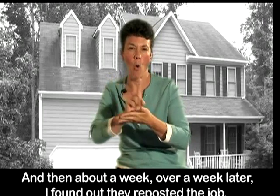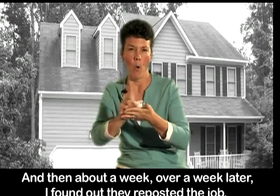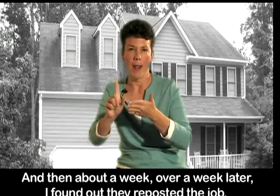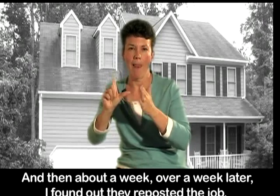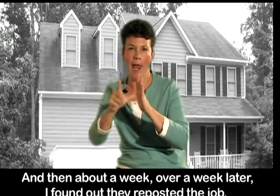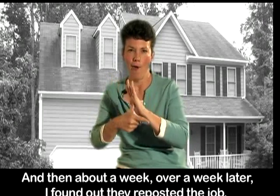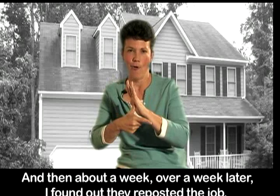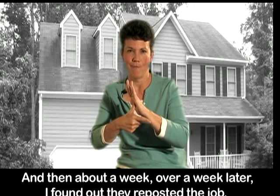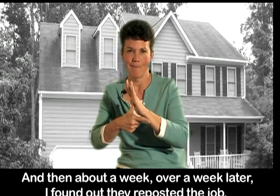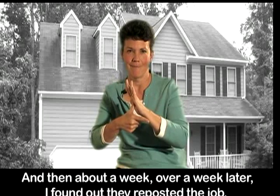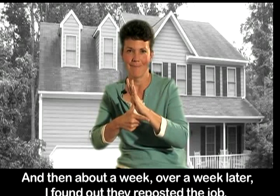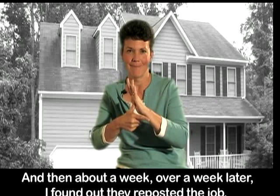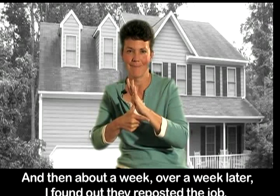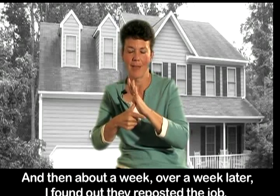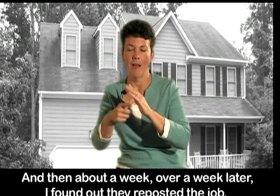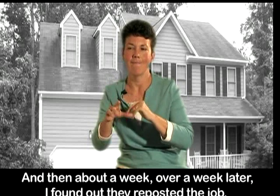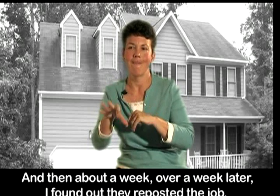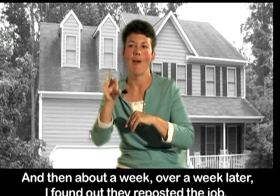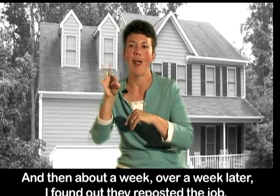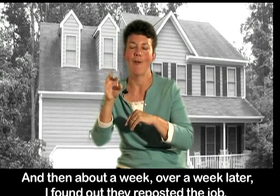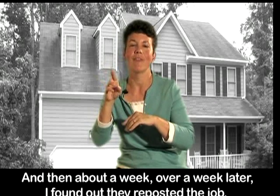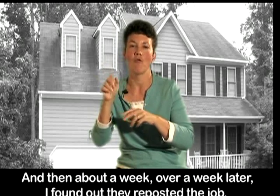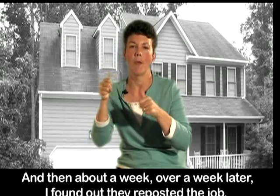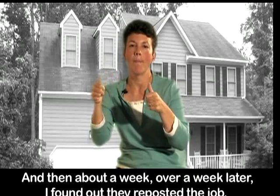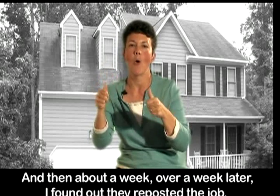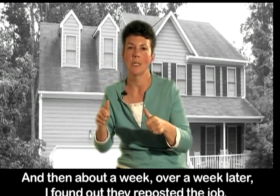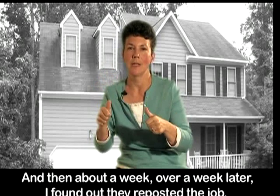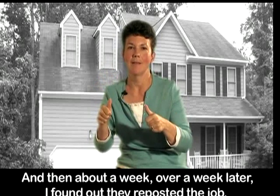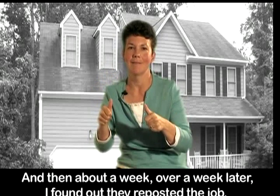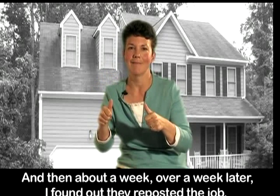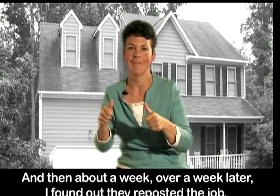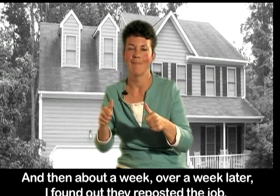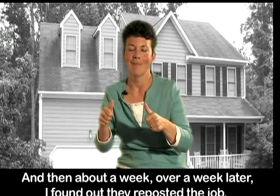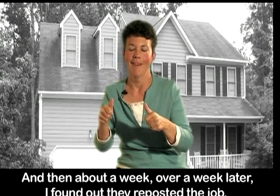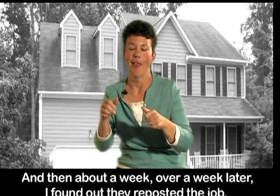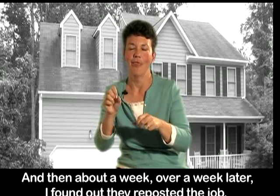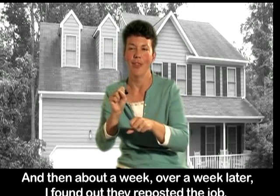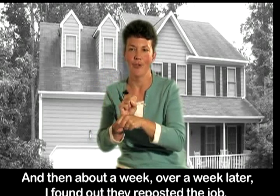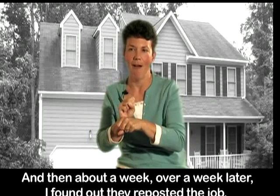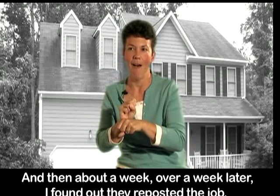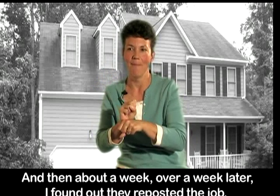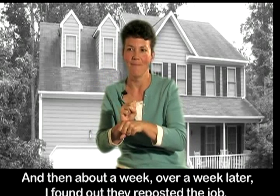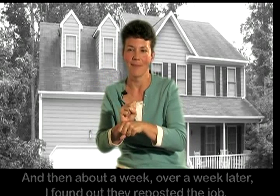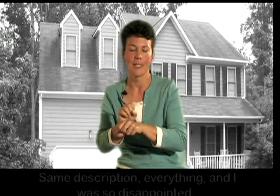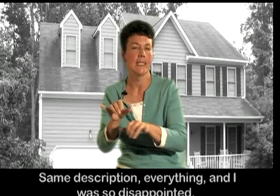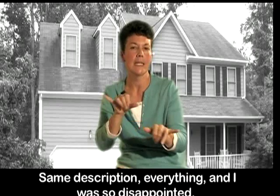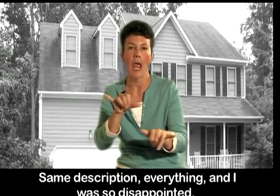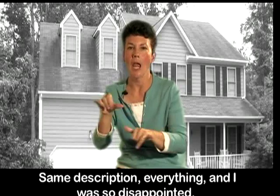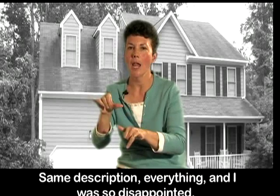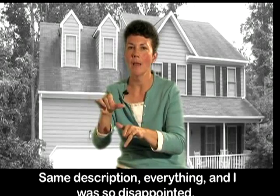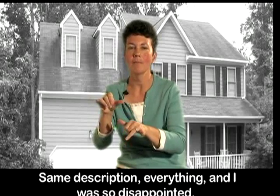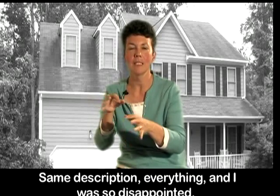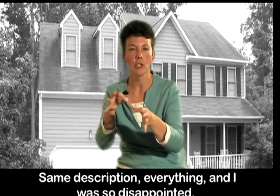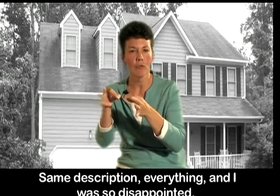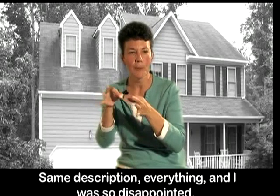over a week later, found out they reposted the job. Same